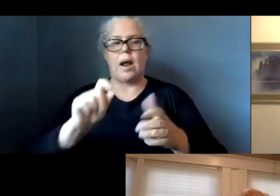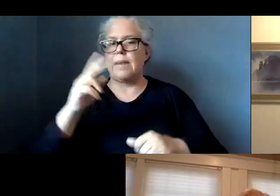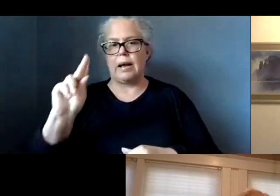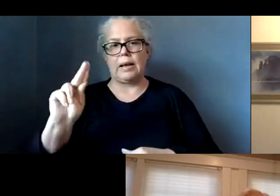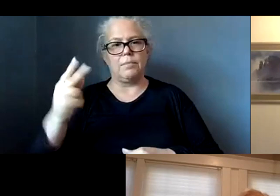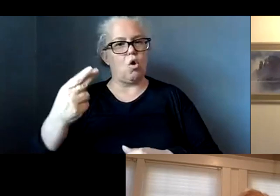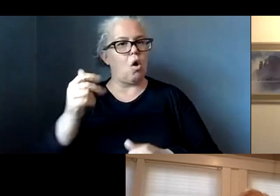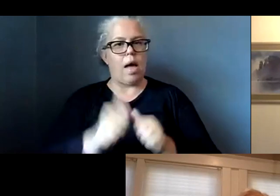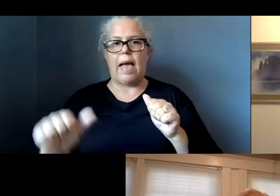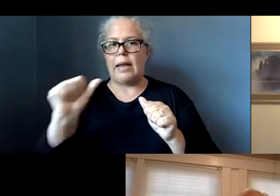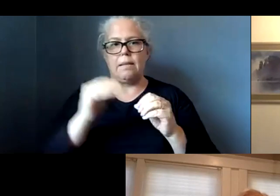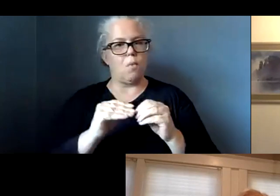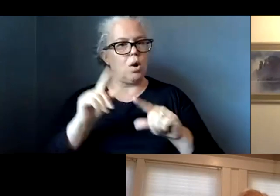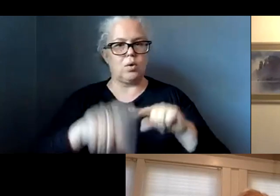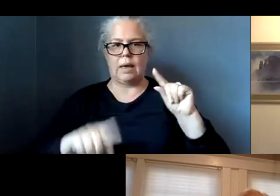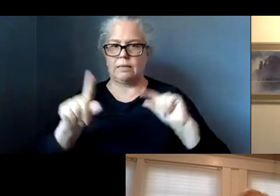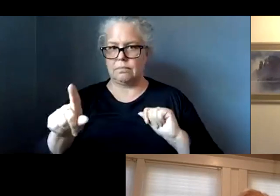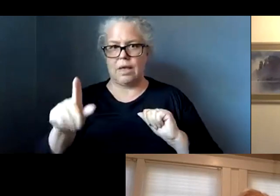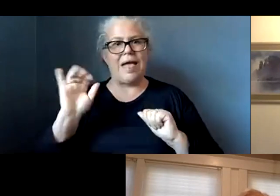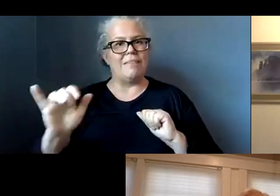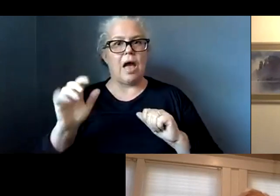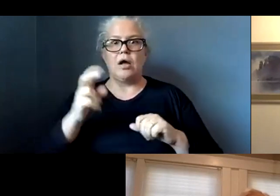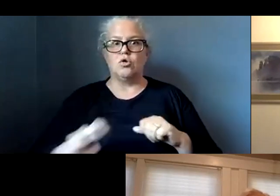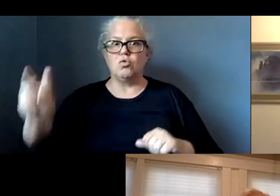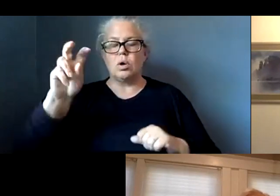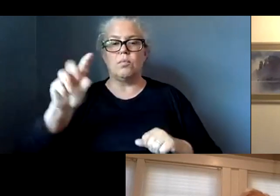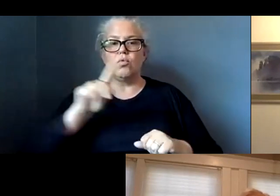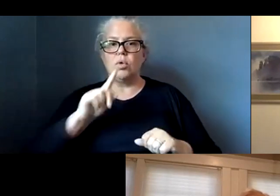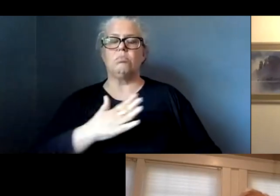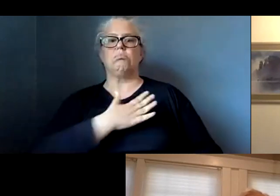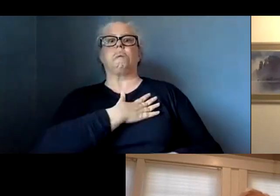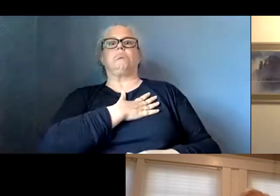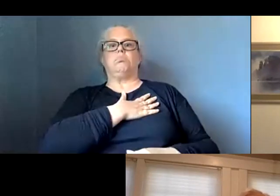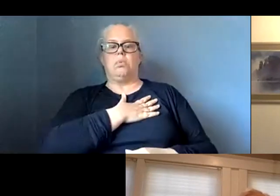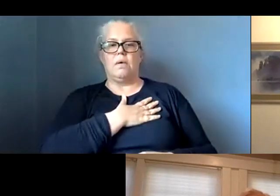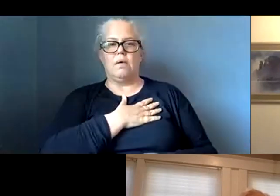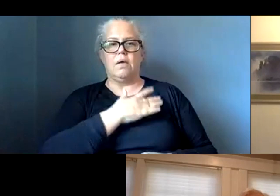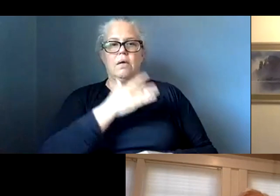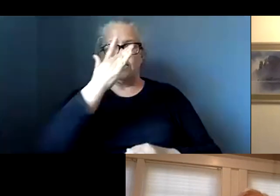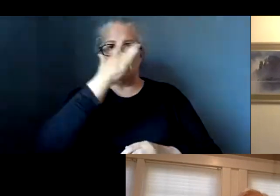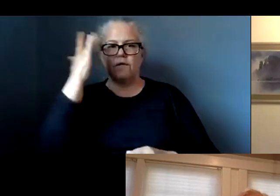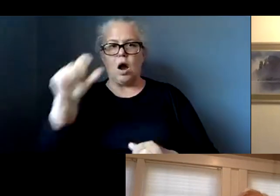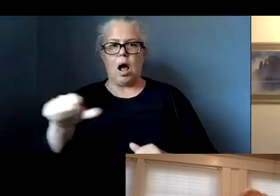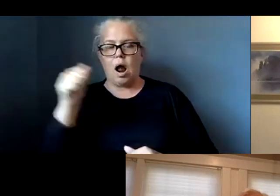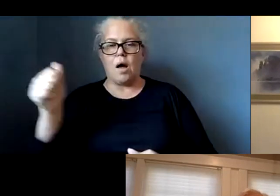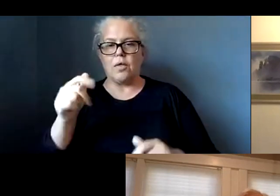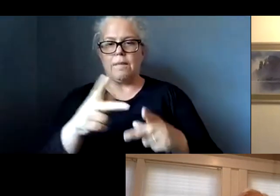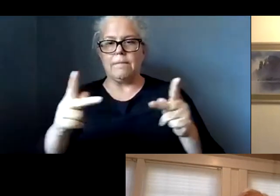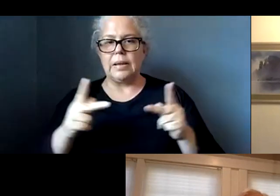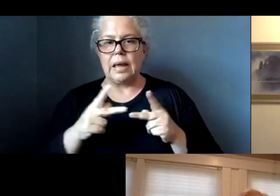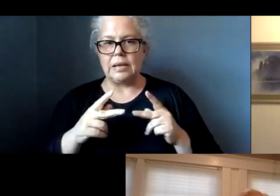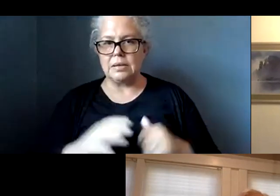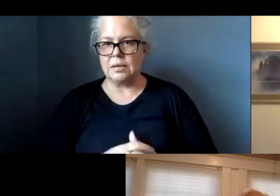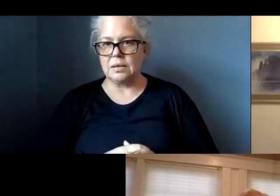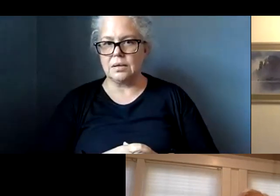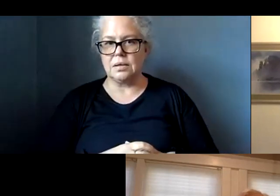about. That trip had so filled them that they'd forgotten everywhere else they'd ever been, I guess,